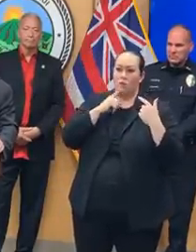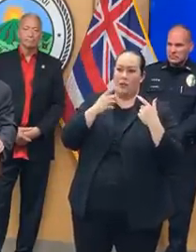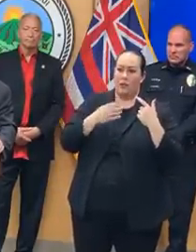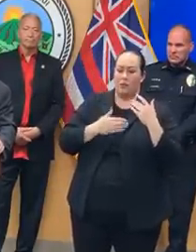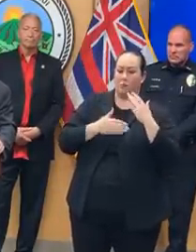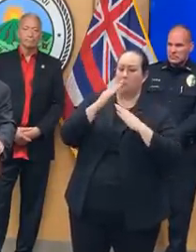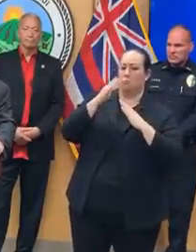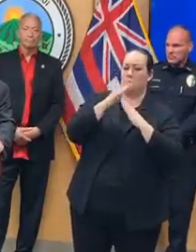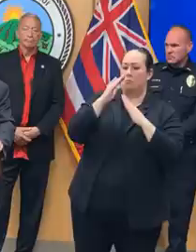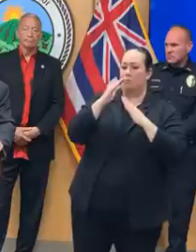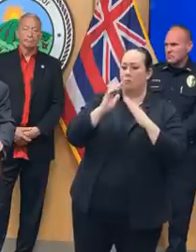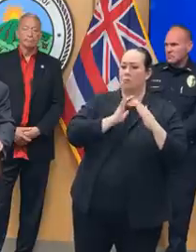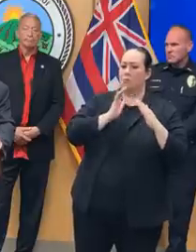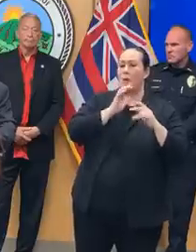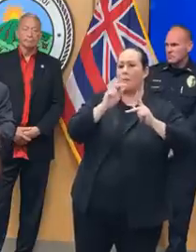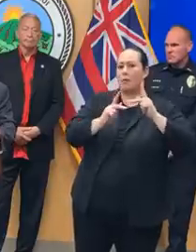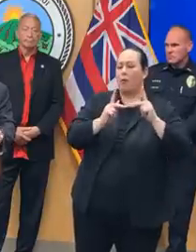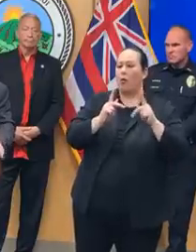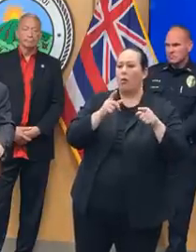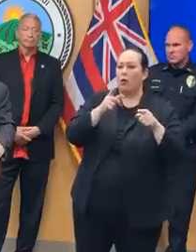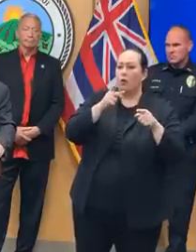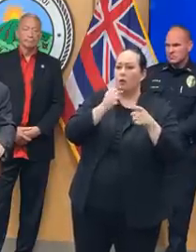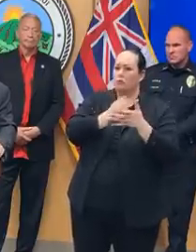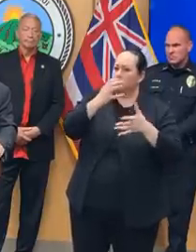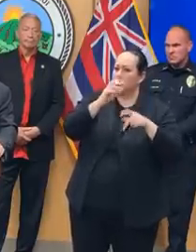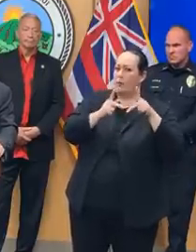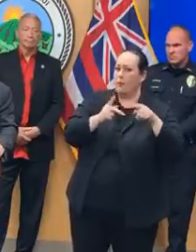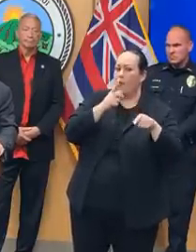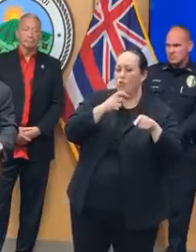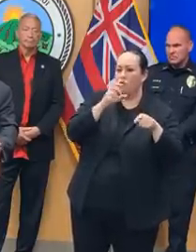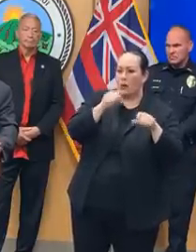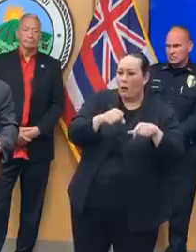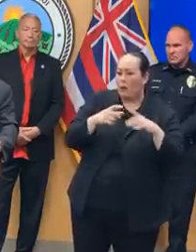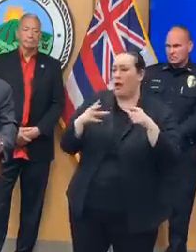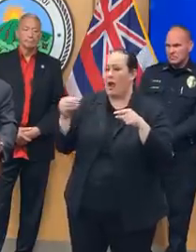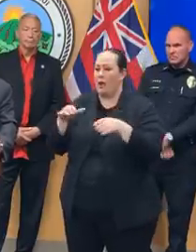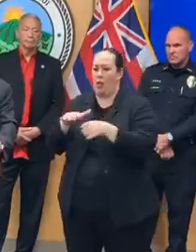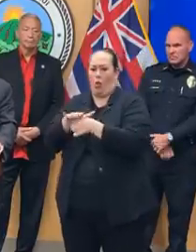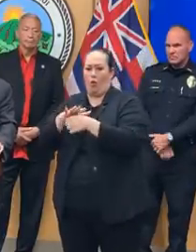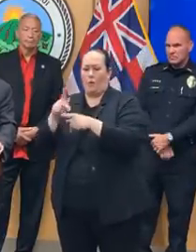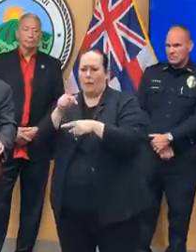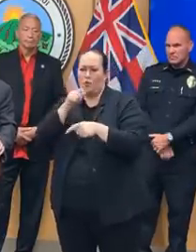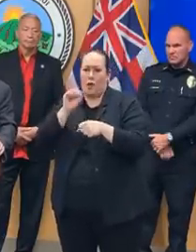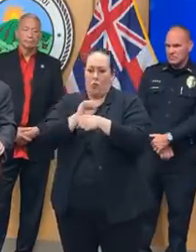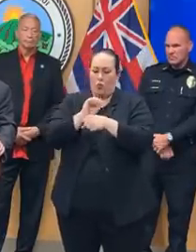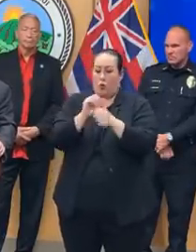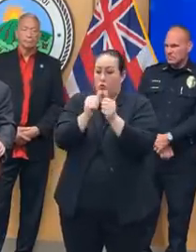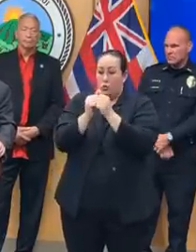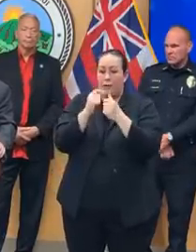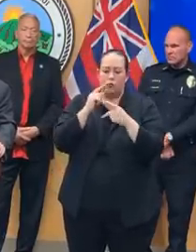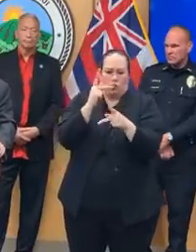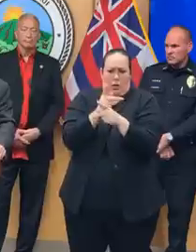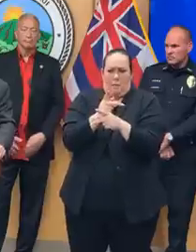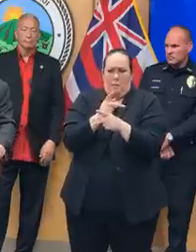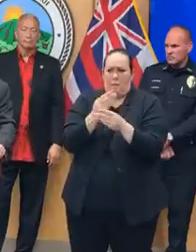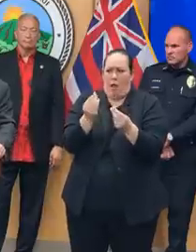who are contributing to that kind of a mission, to keep the land in local people's hands. I'd say this, we don't even yet